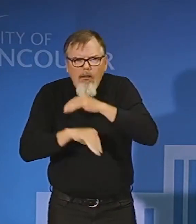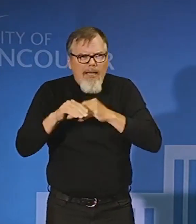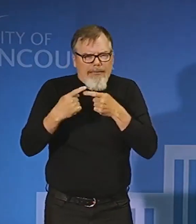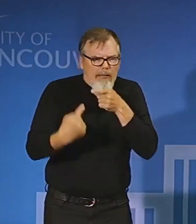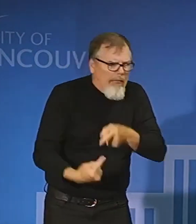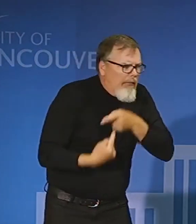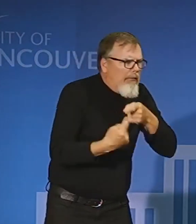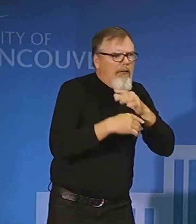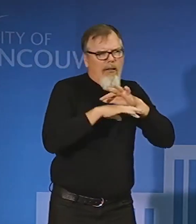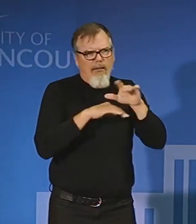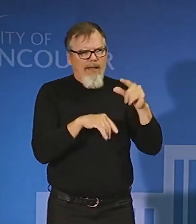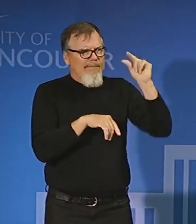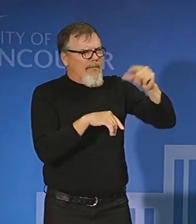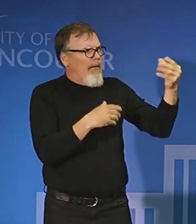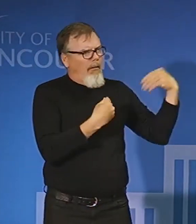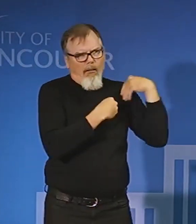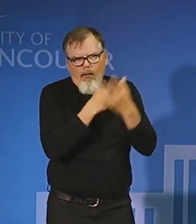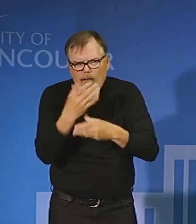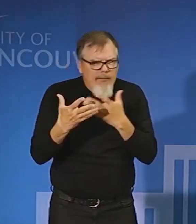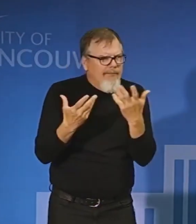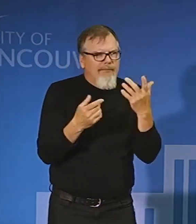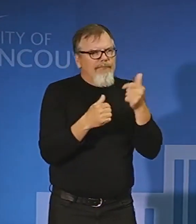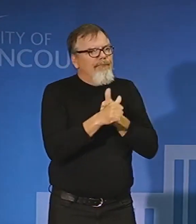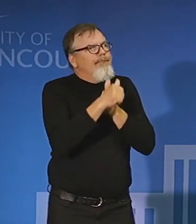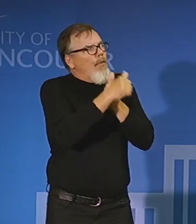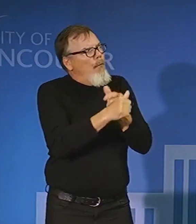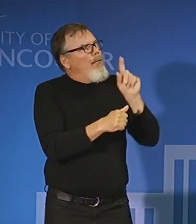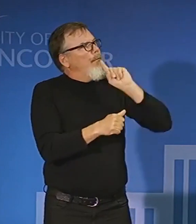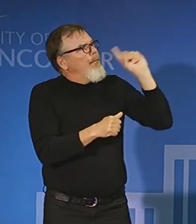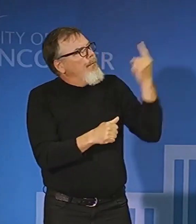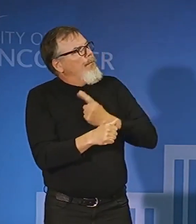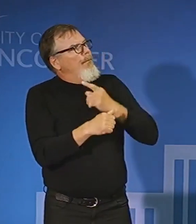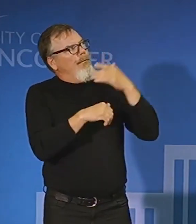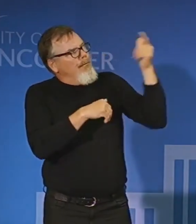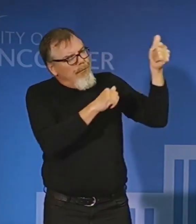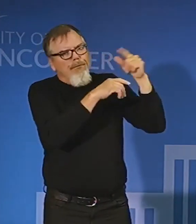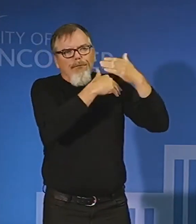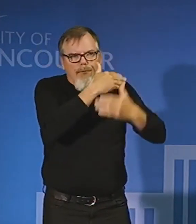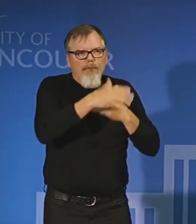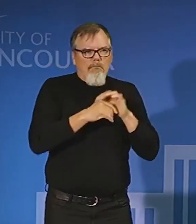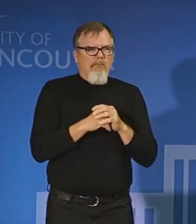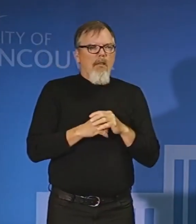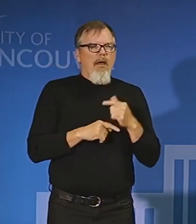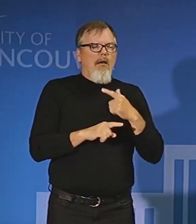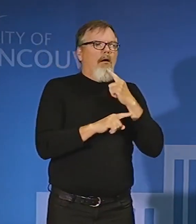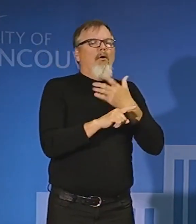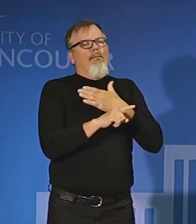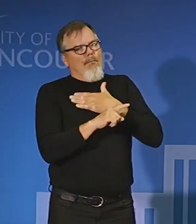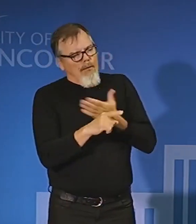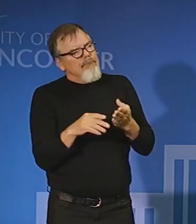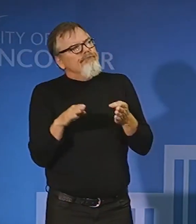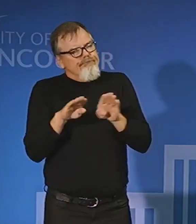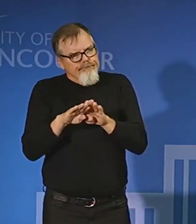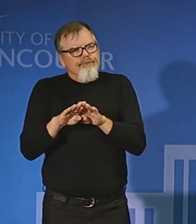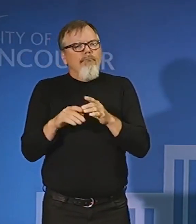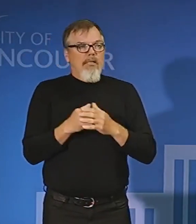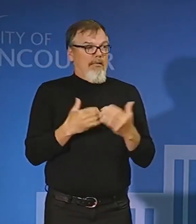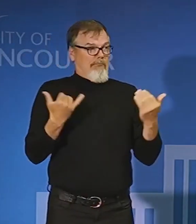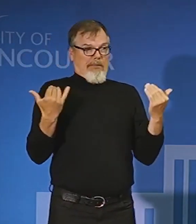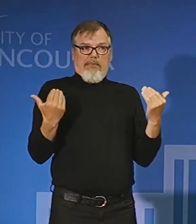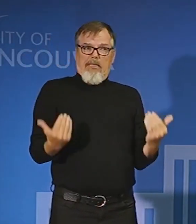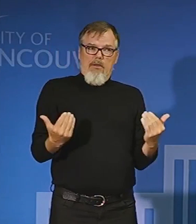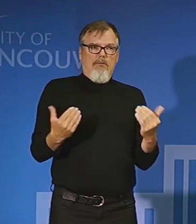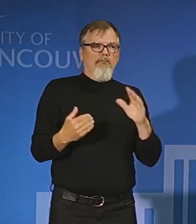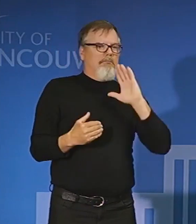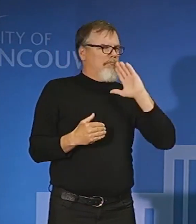measures. Many have closed under public health order. Many more actually closed voluntarily. Now is the best time to begin the reopening because